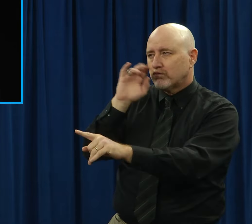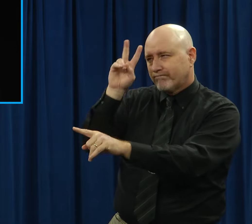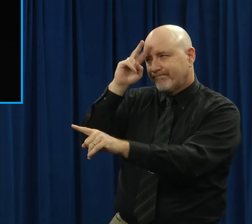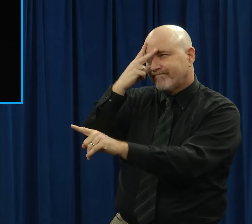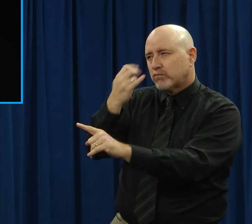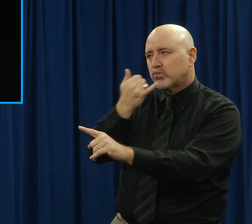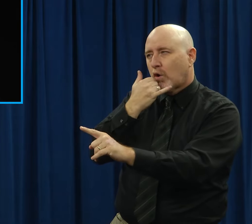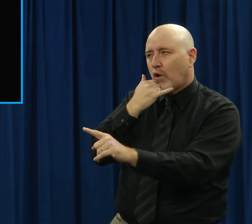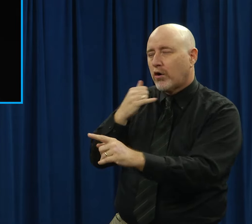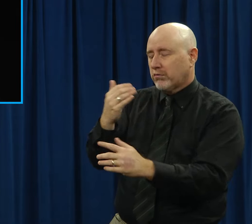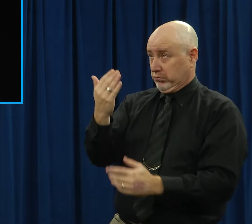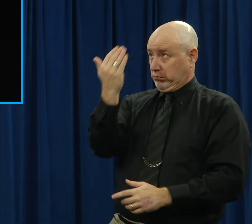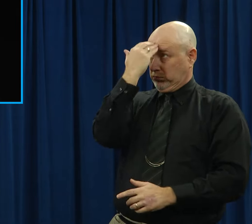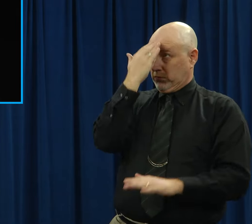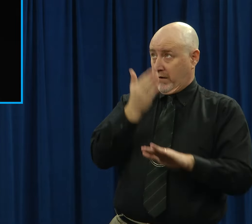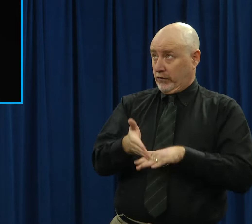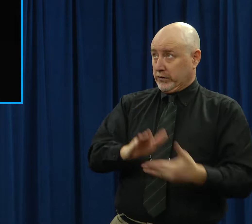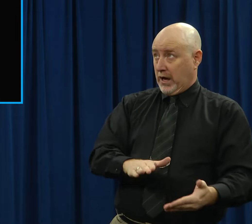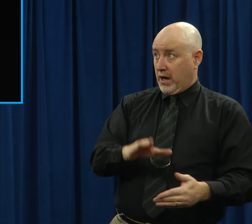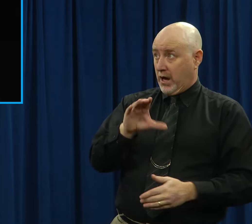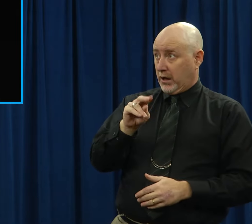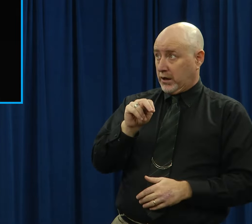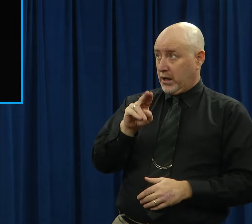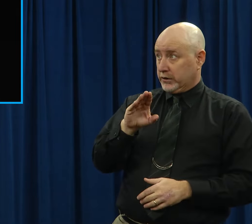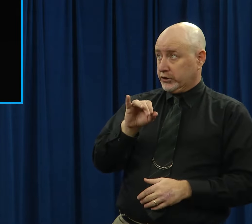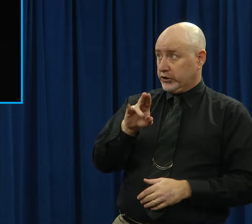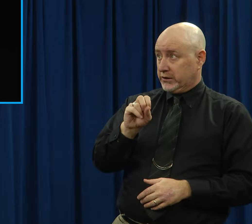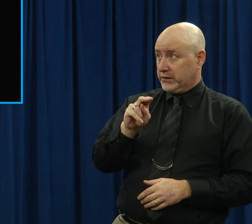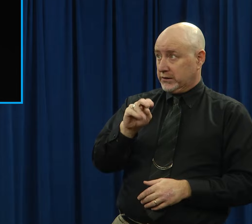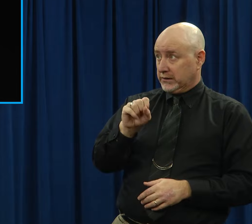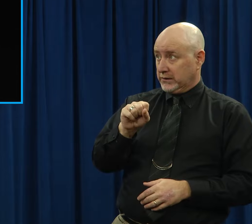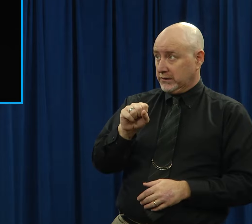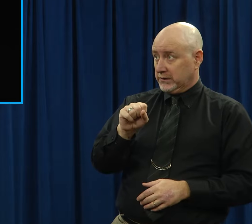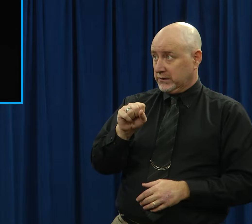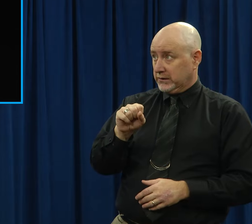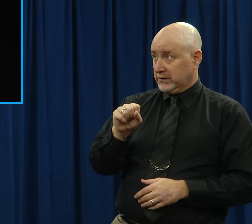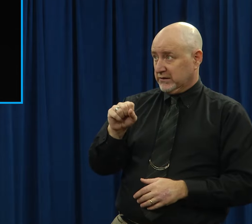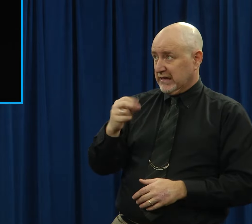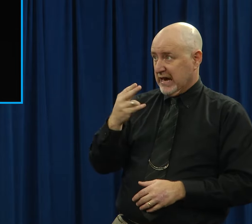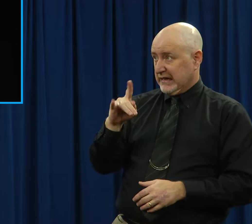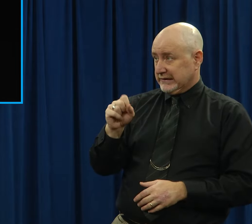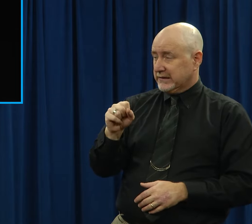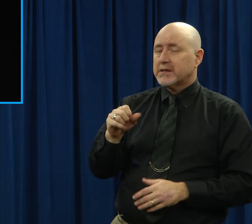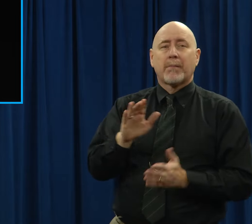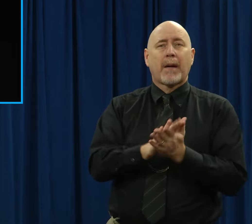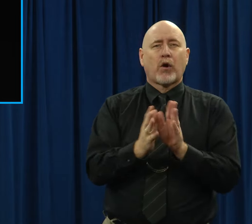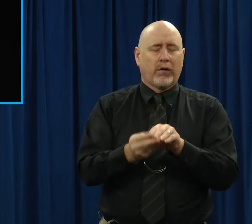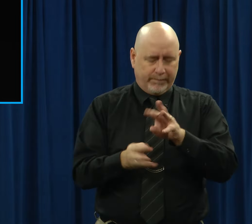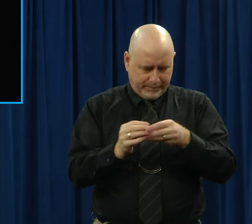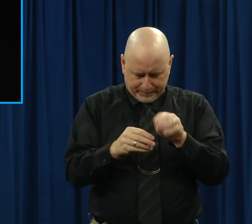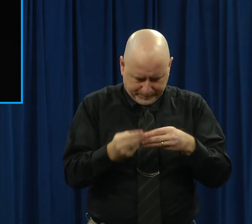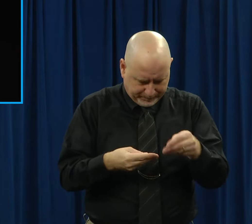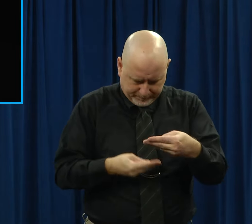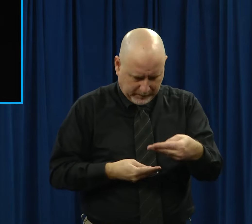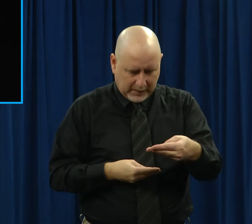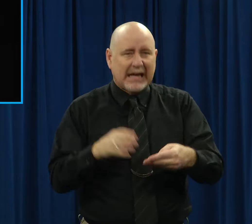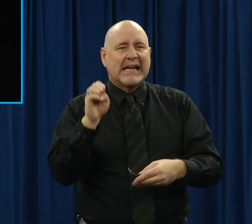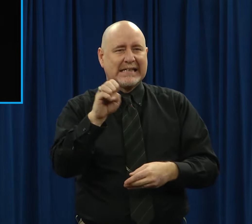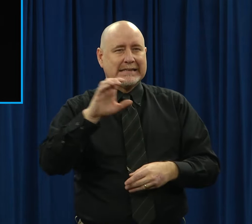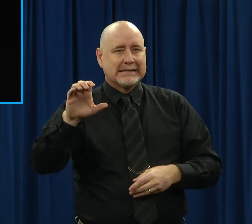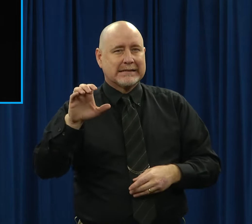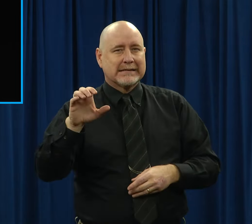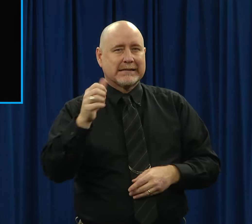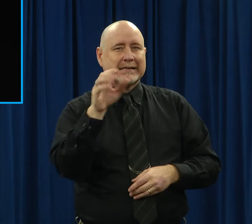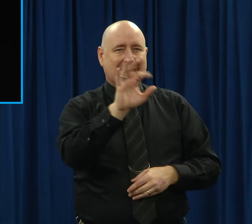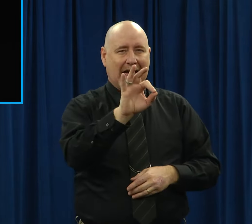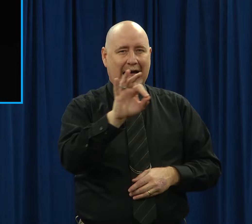passage because you're wrong about there being consciousness in the Hadean realm." And he handed me a piece of paper. Well, I unfolded it and I looked at it.